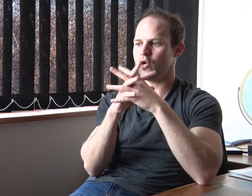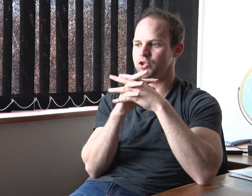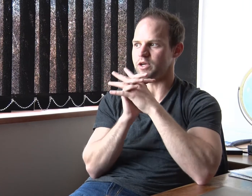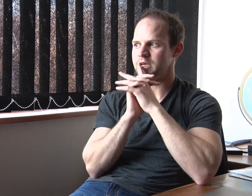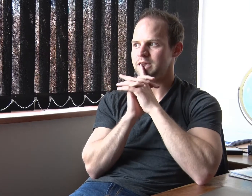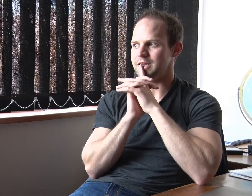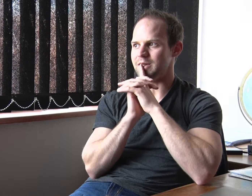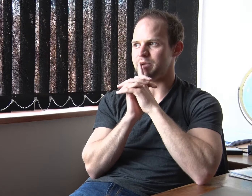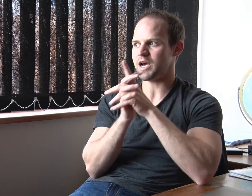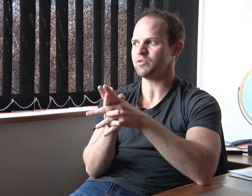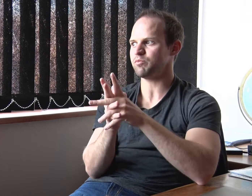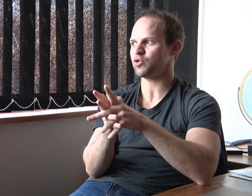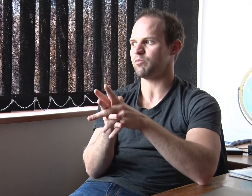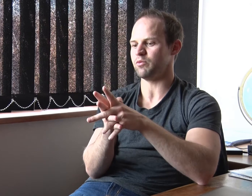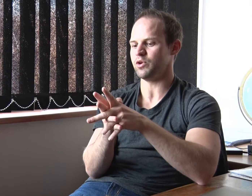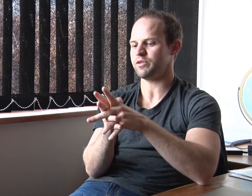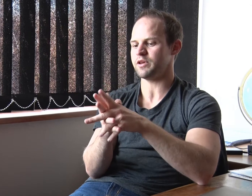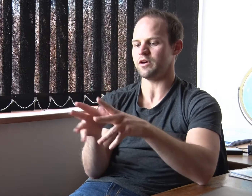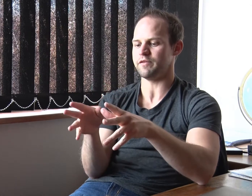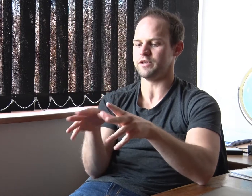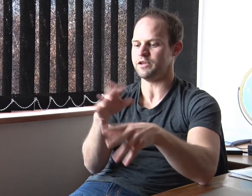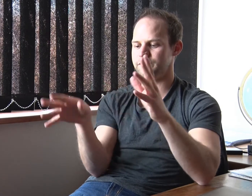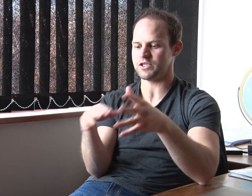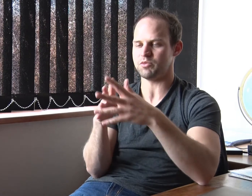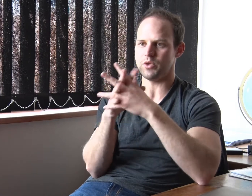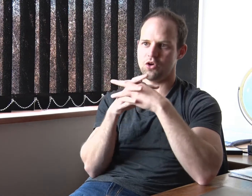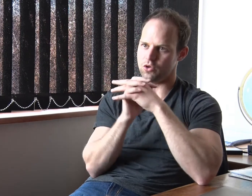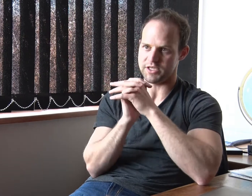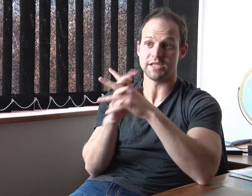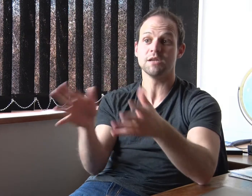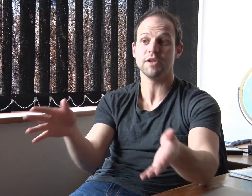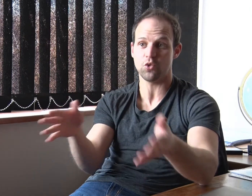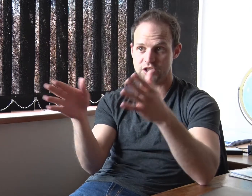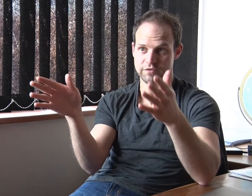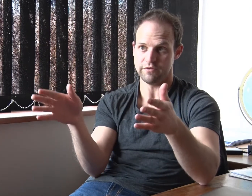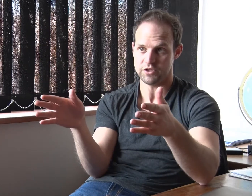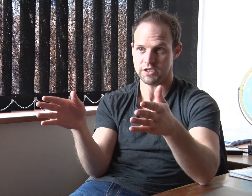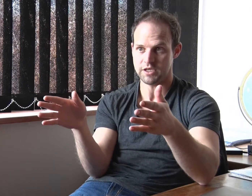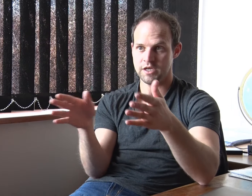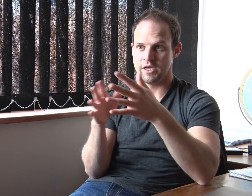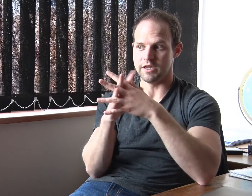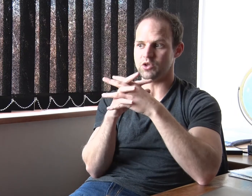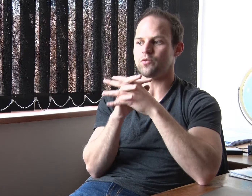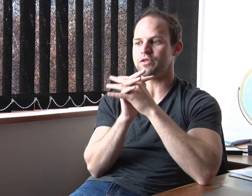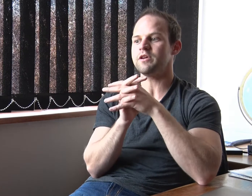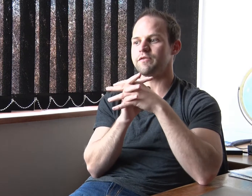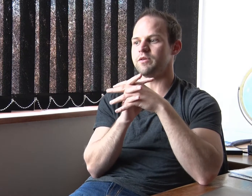culture, it becomes a problem when we think of the differences between cultures as simply a question of diversity. In other words, if we think of them